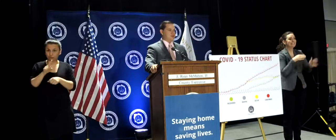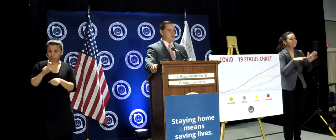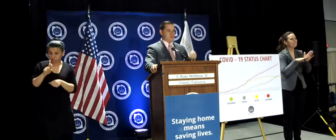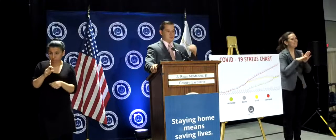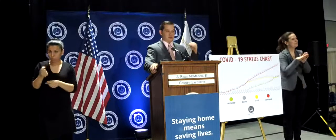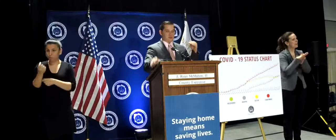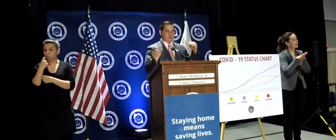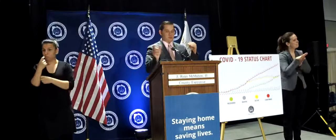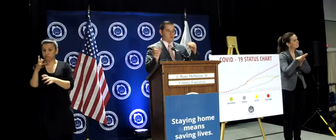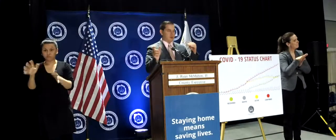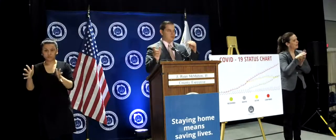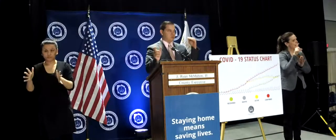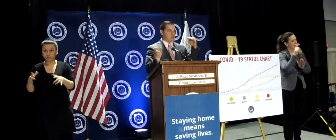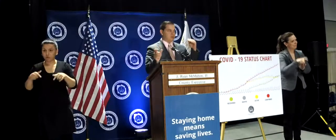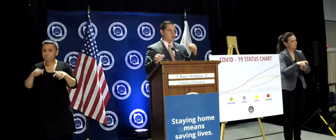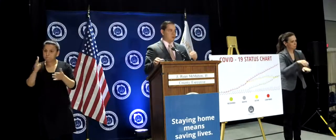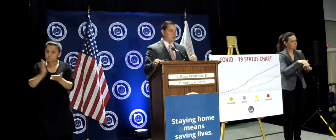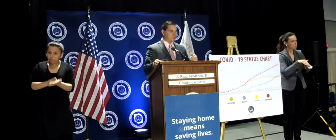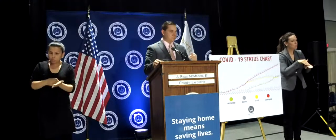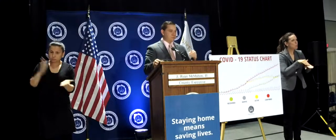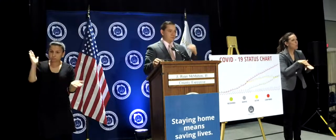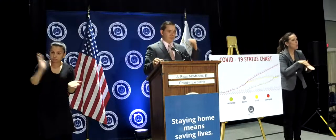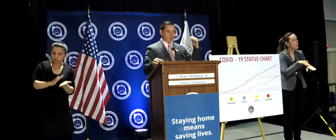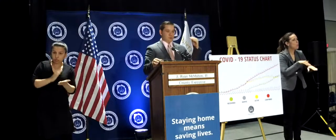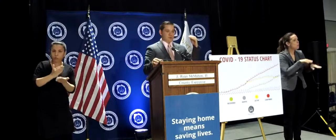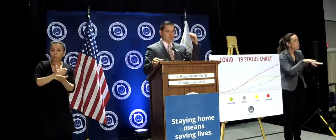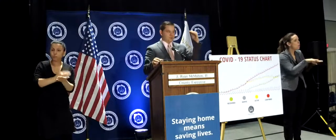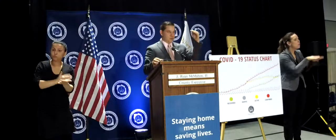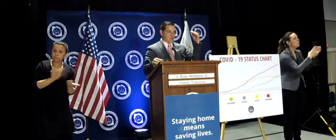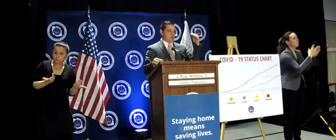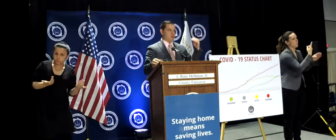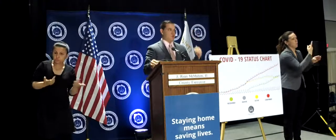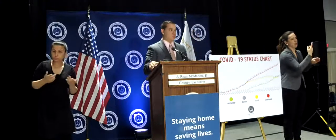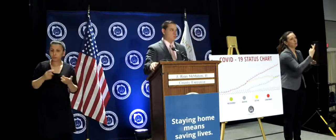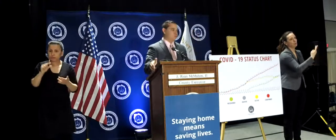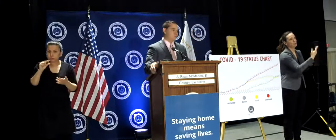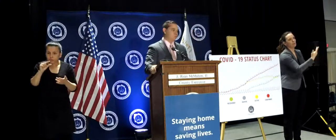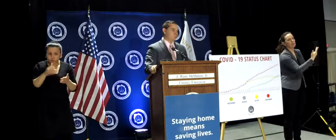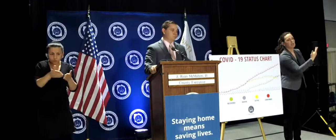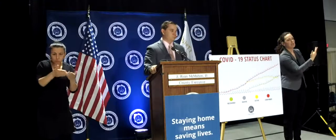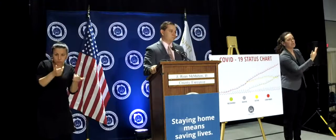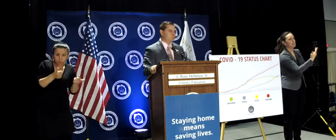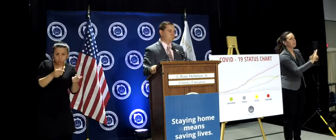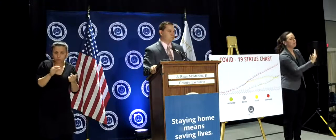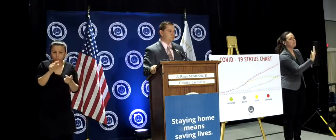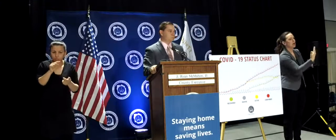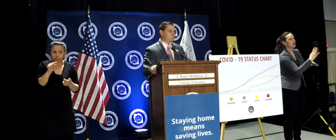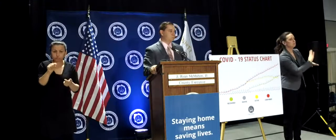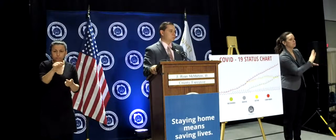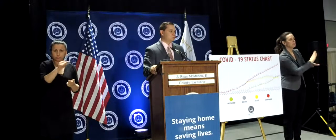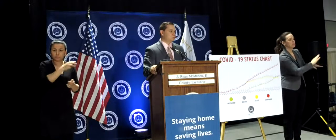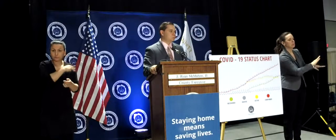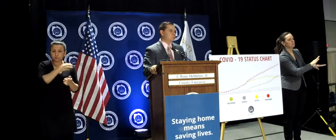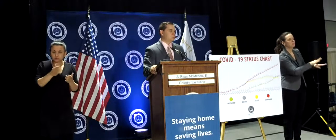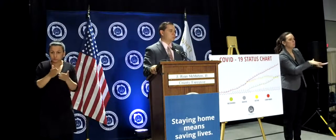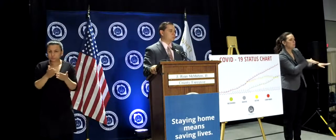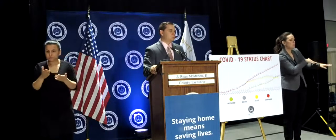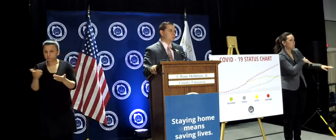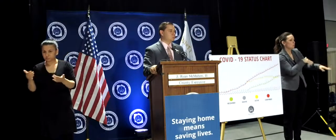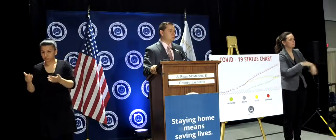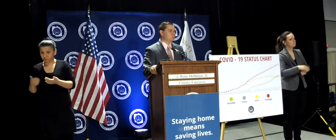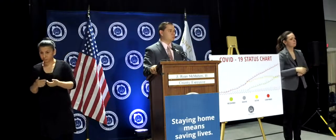And once we see how it responds through phase 1, then you look at a phase 2. Is the key